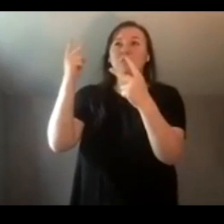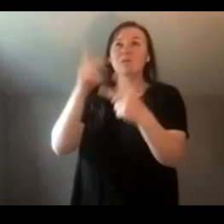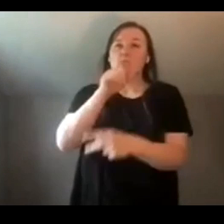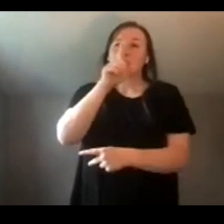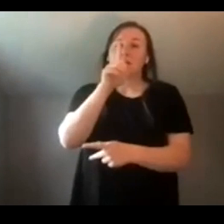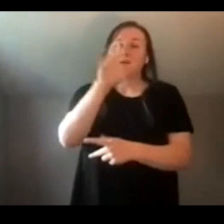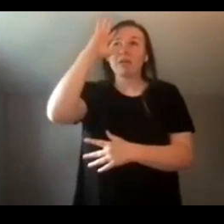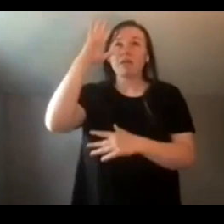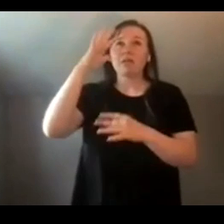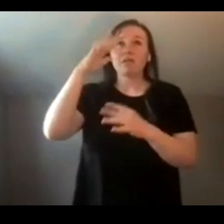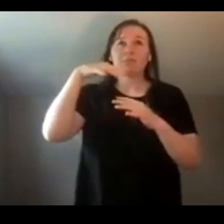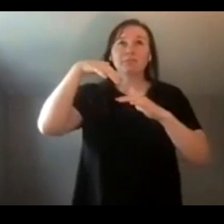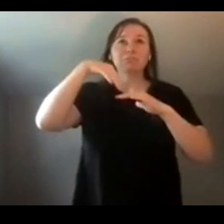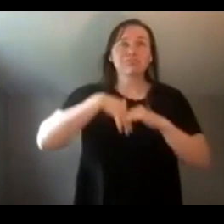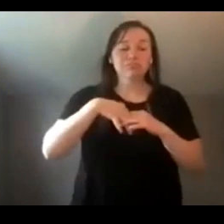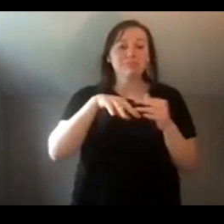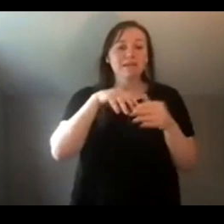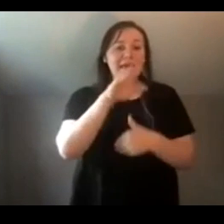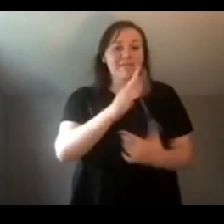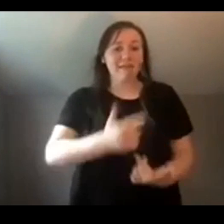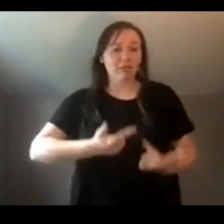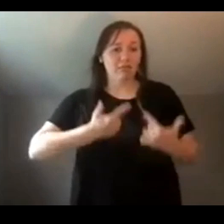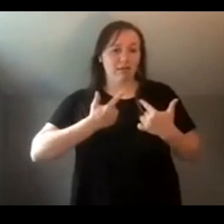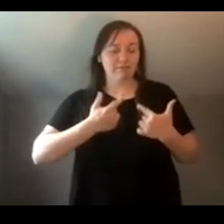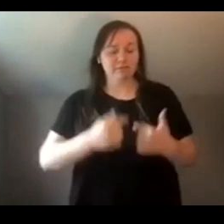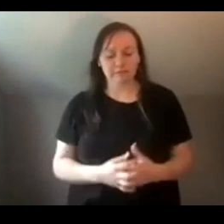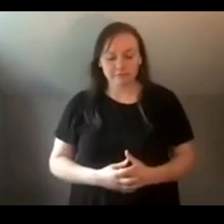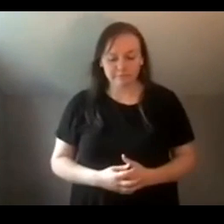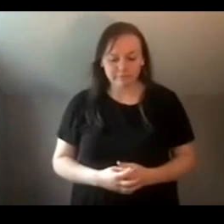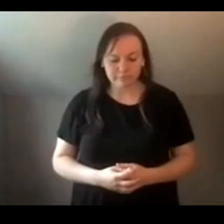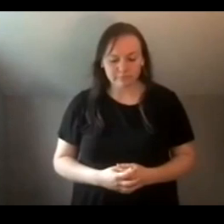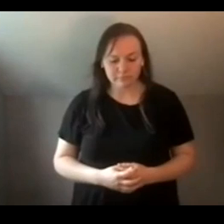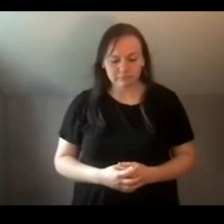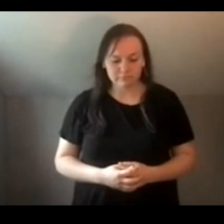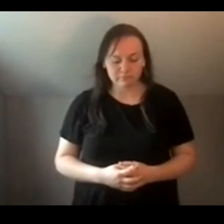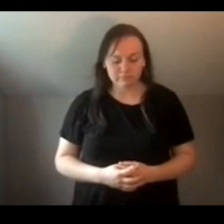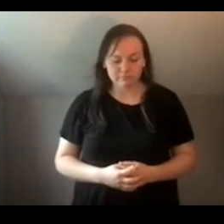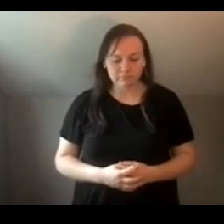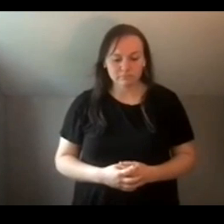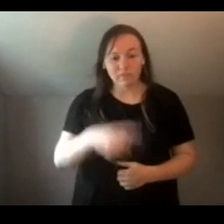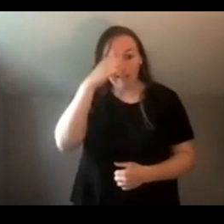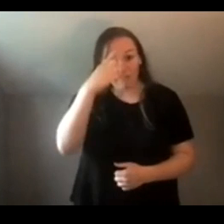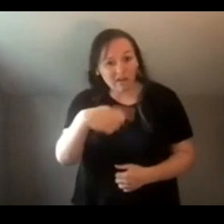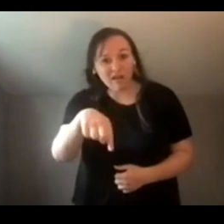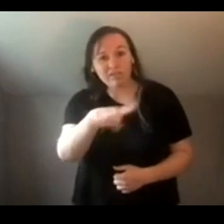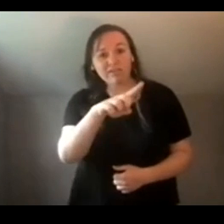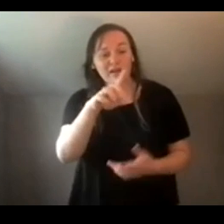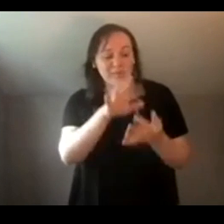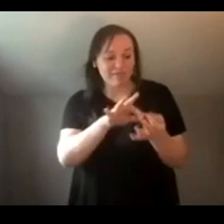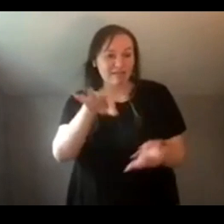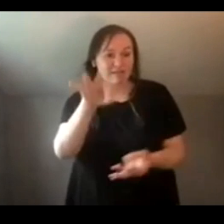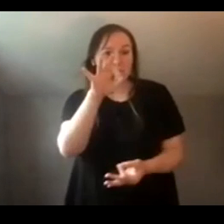unfathomable existence. For them, the spirit of hope could never be